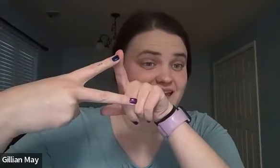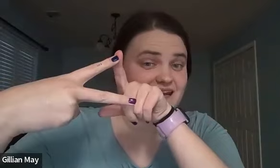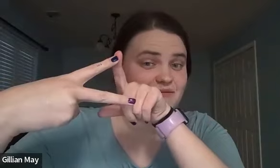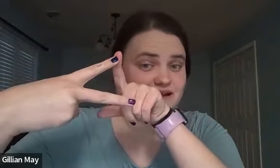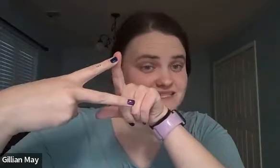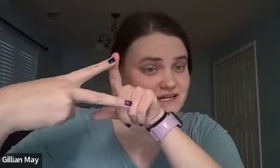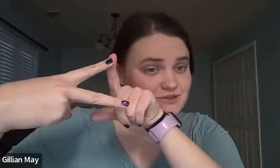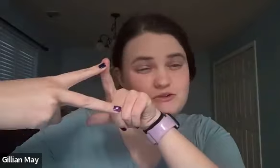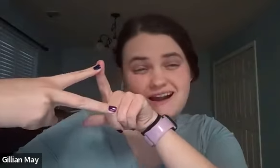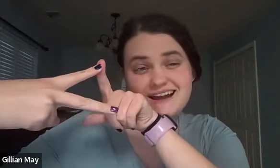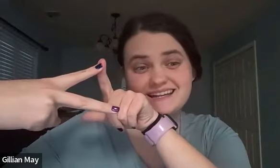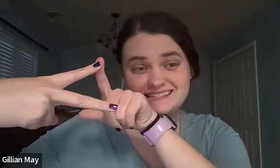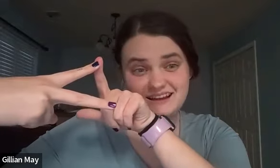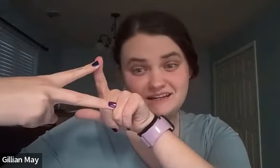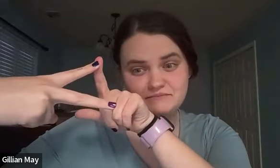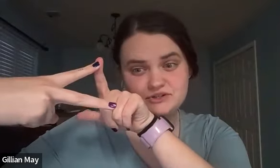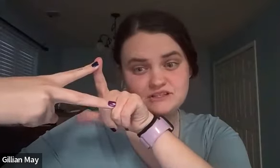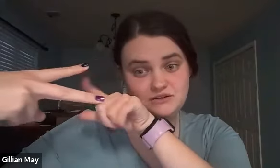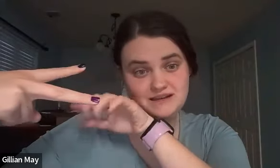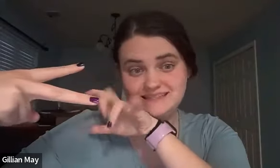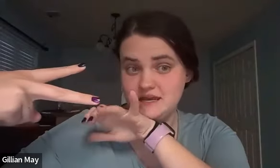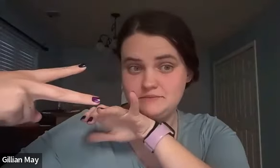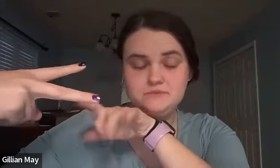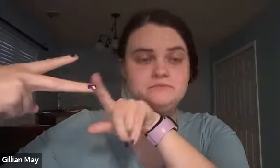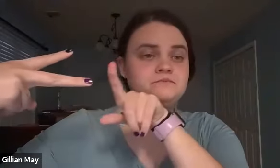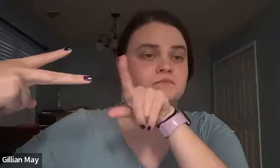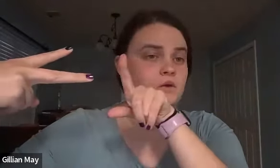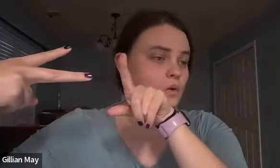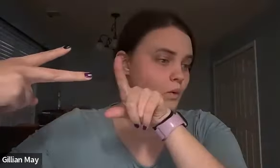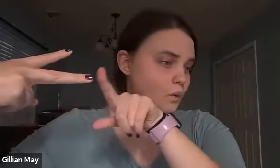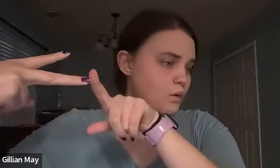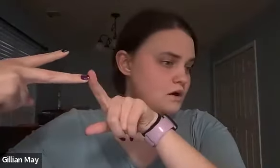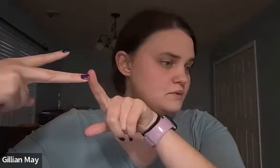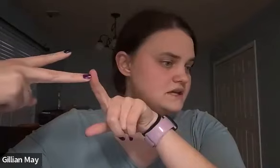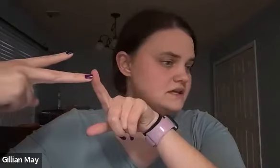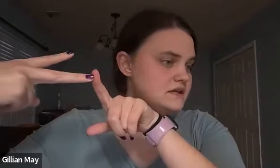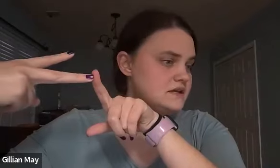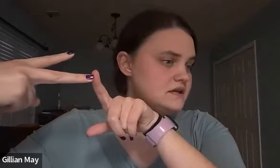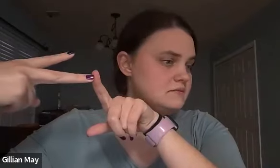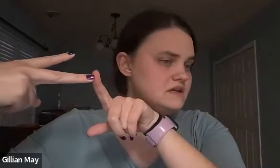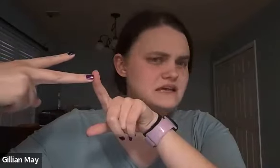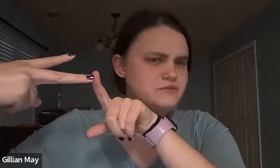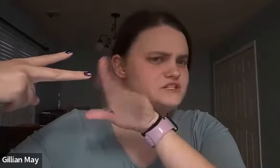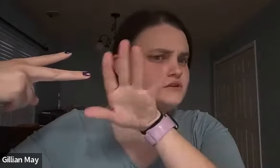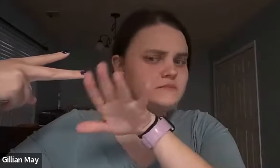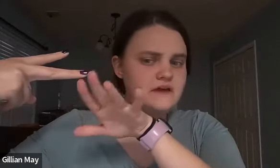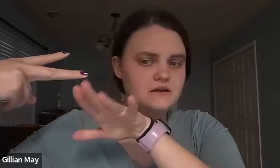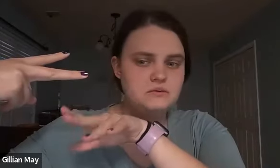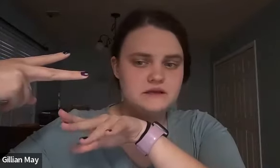can practice numbers where I sign numbers and you guys can type them. Or we can, because there's still going to be that